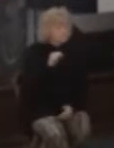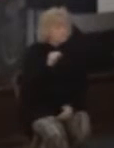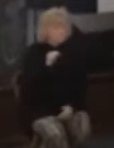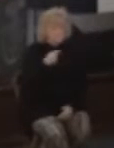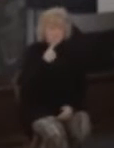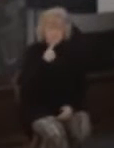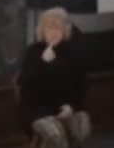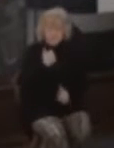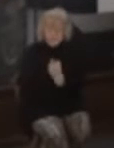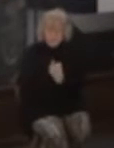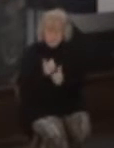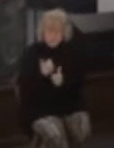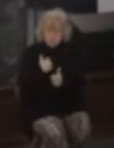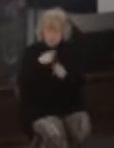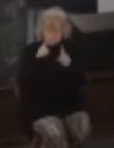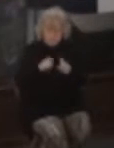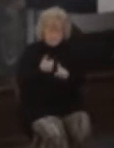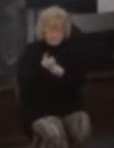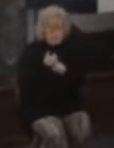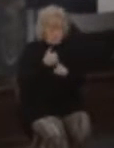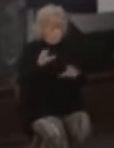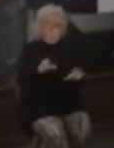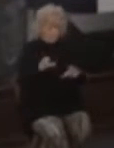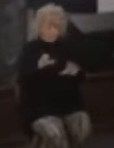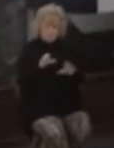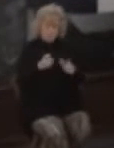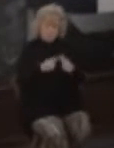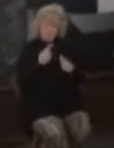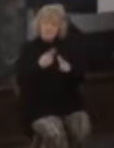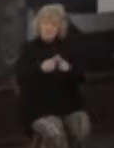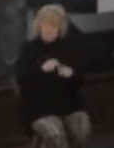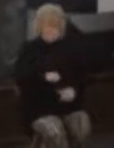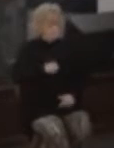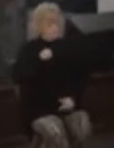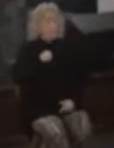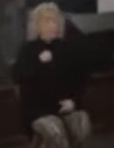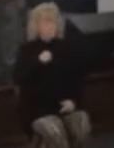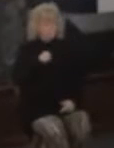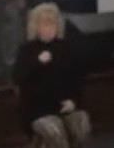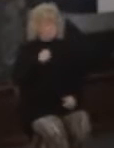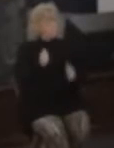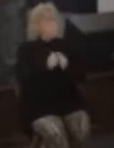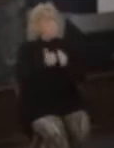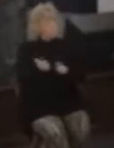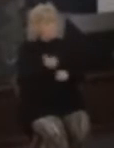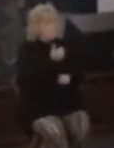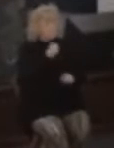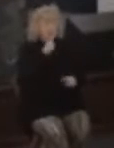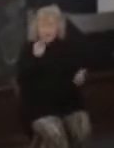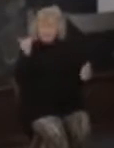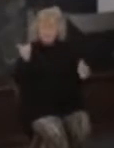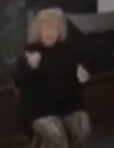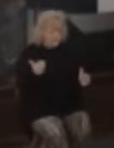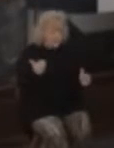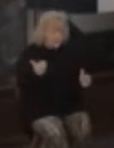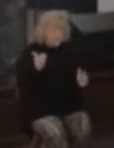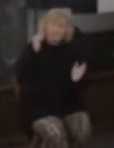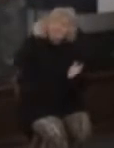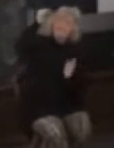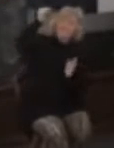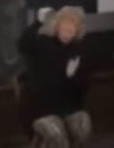"Each one should test his own actions. Then they can take pride in themselves alone, without comparing themselves to someone else."